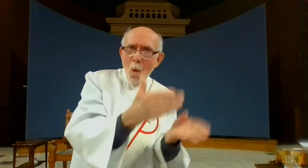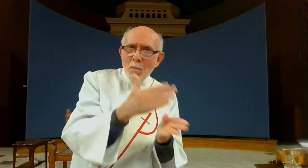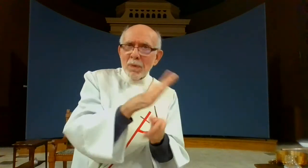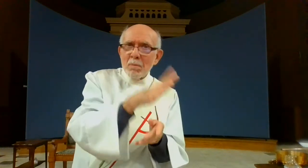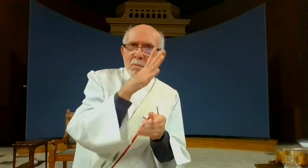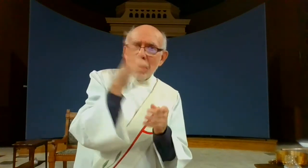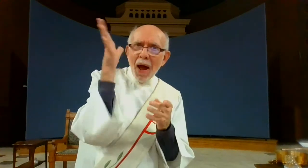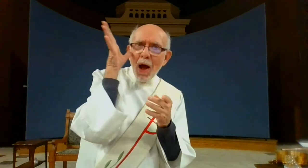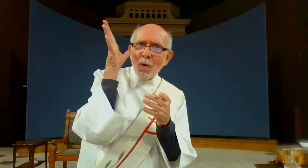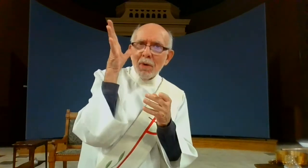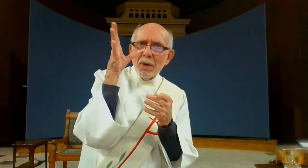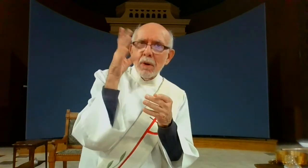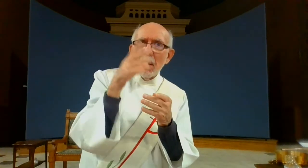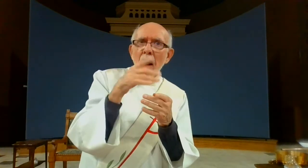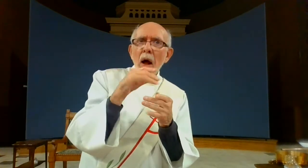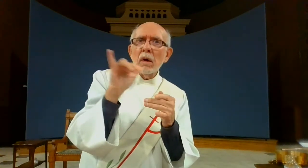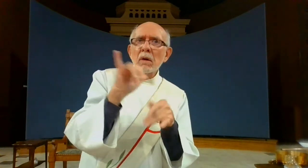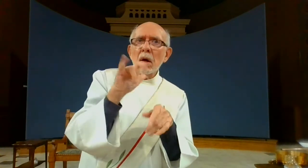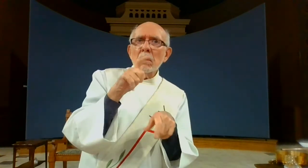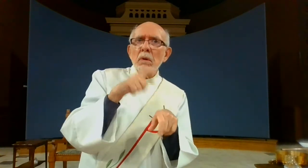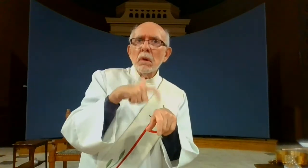And Jesus returned home with Mary